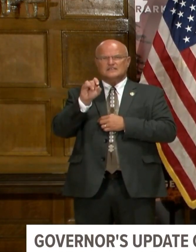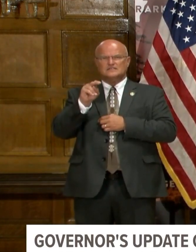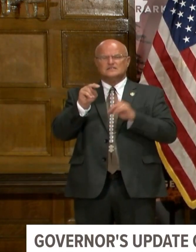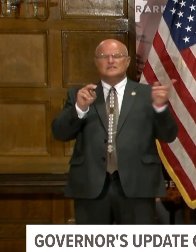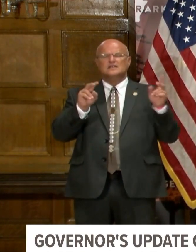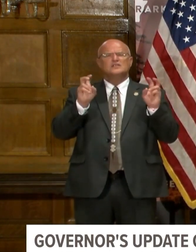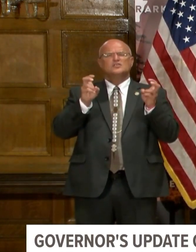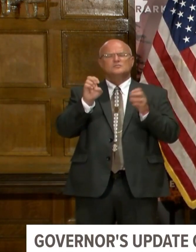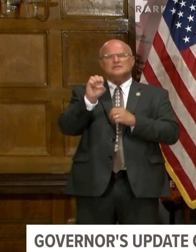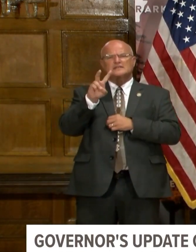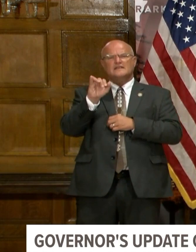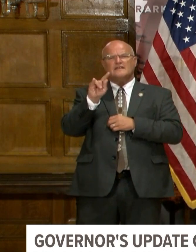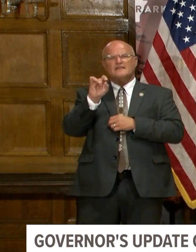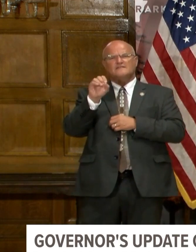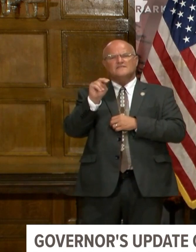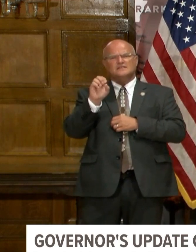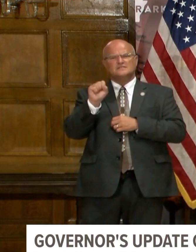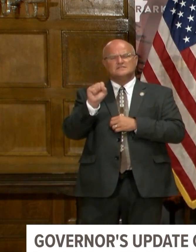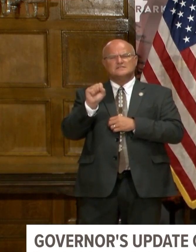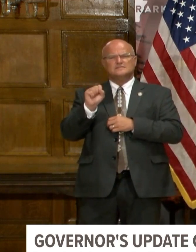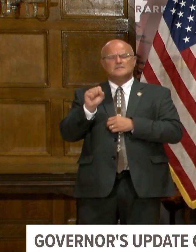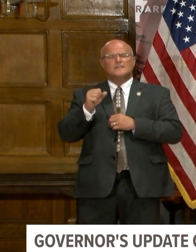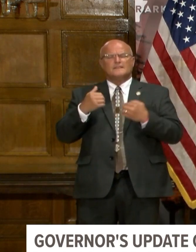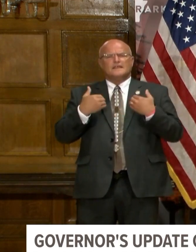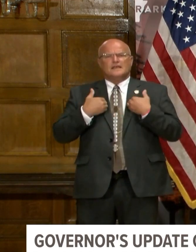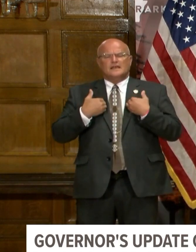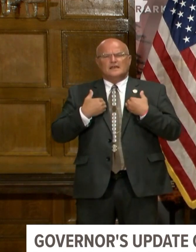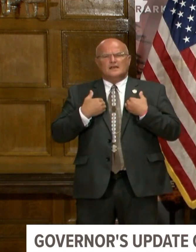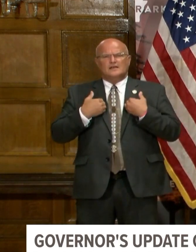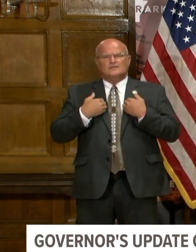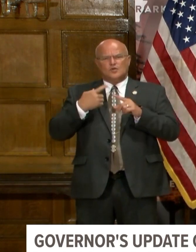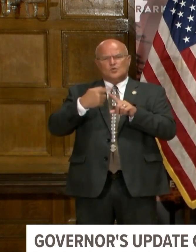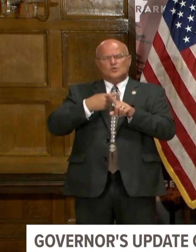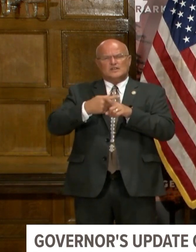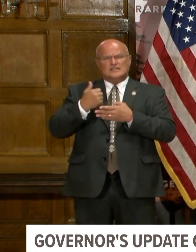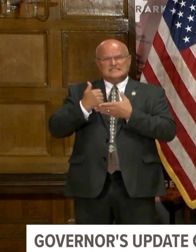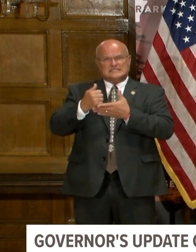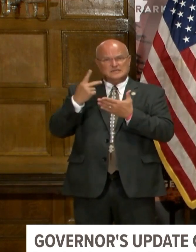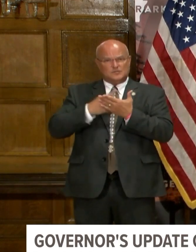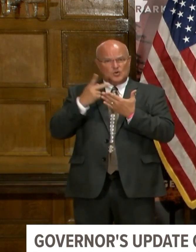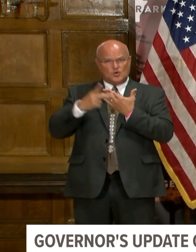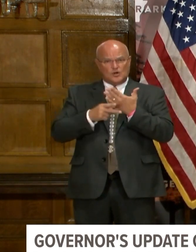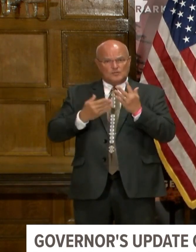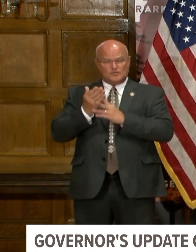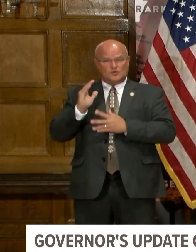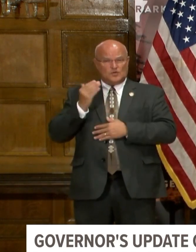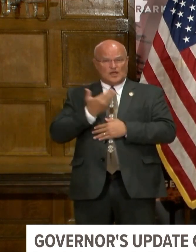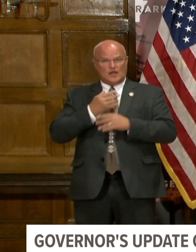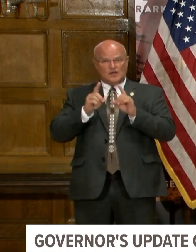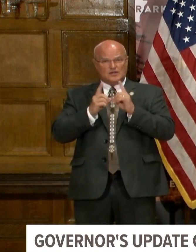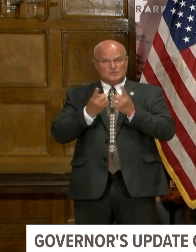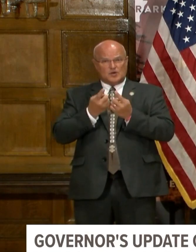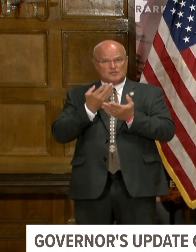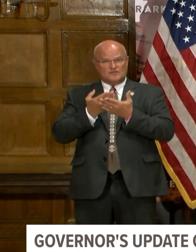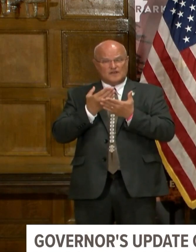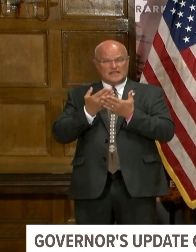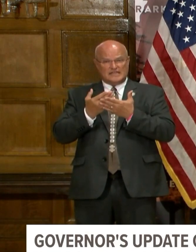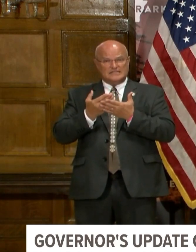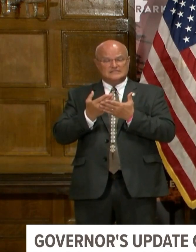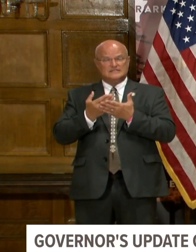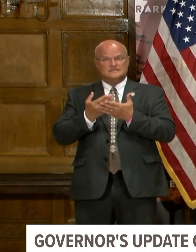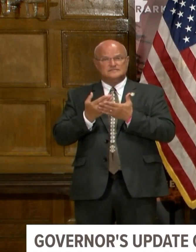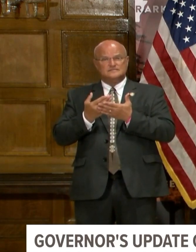In terms of evictions, there is a rental assistance program through our Department of Finance